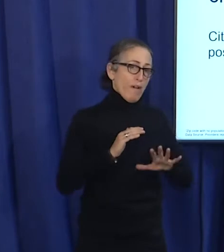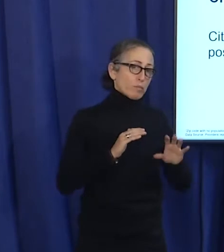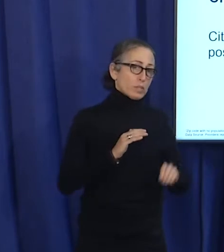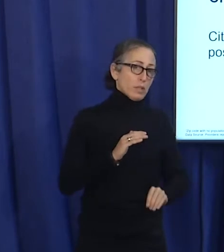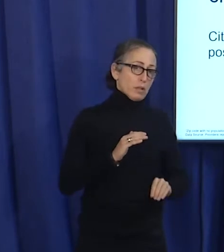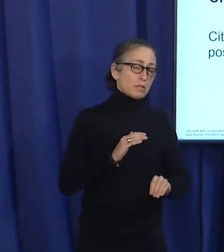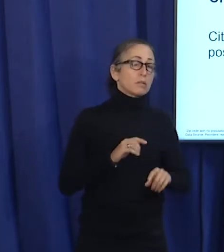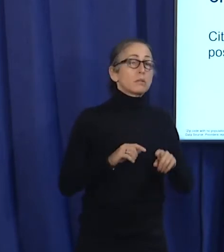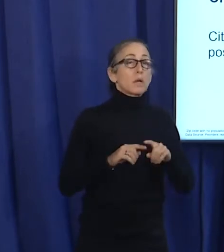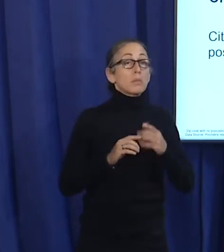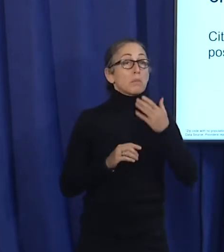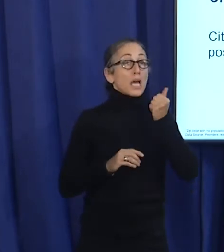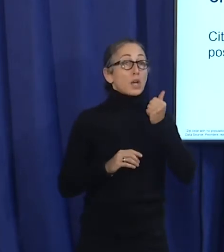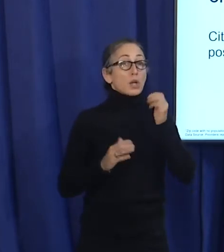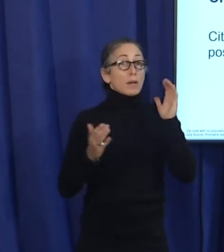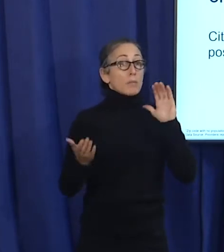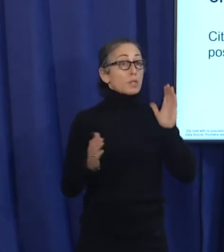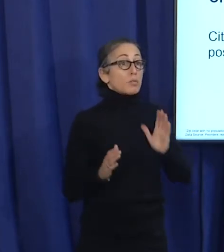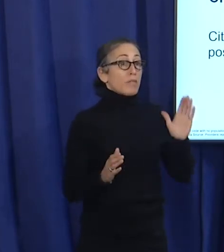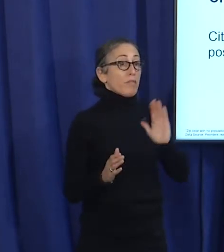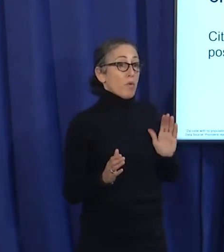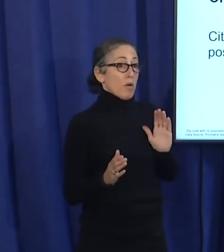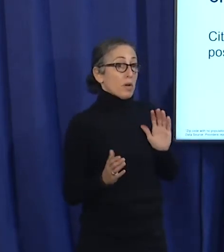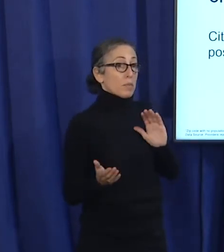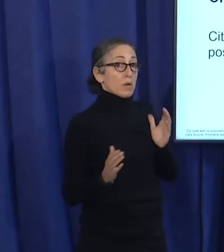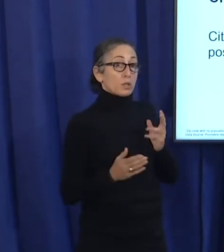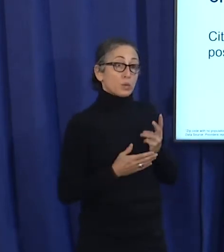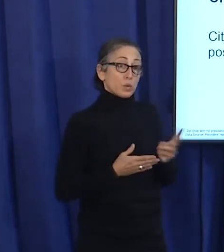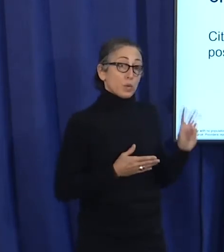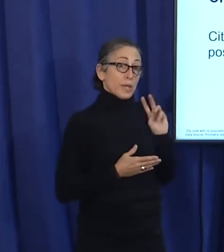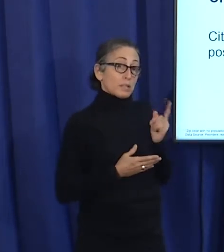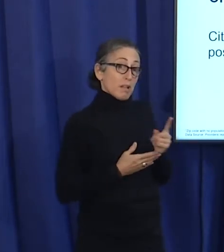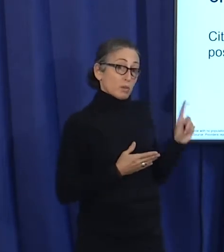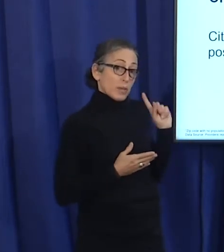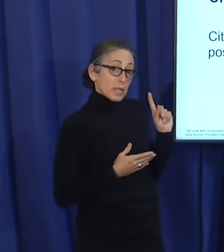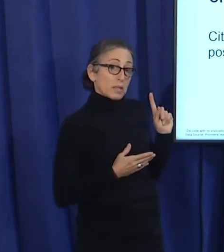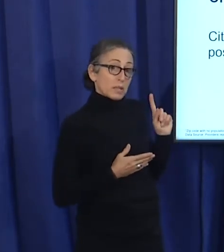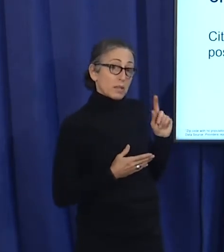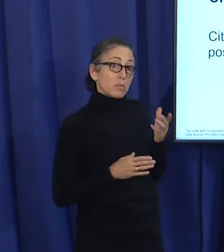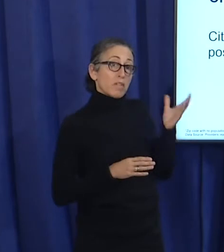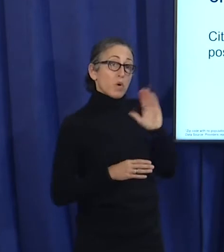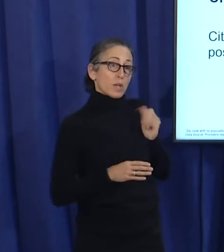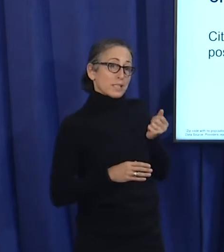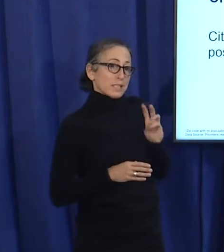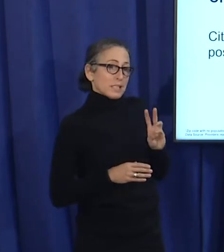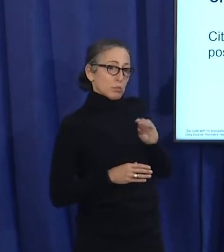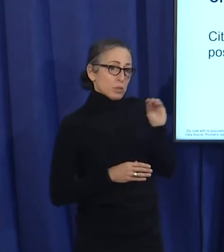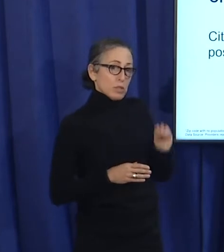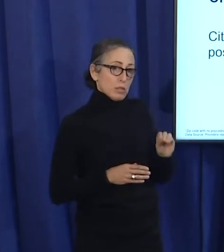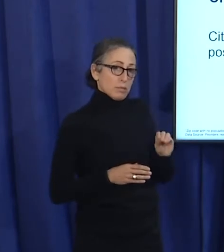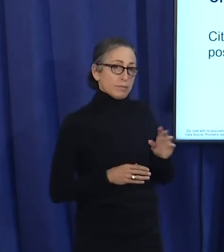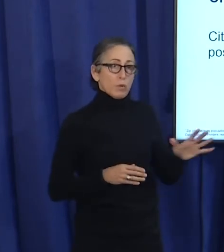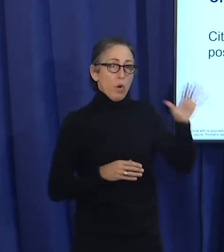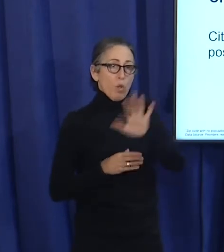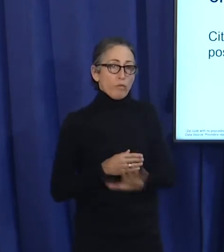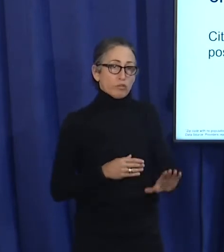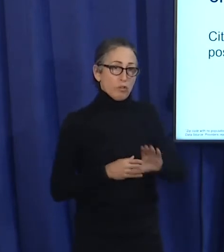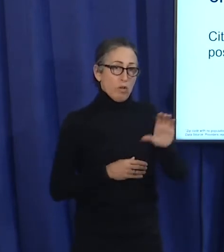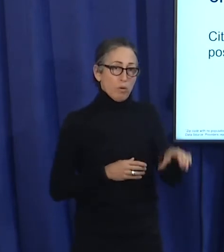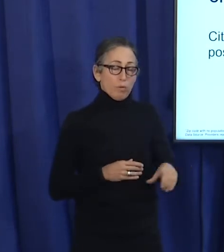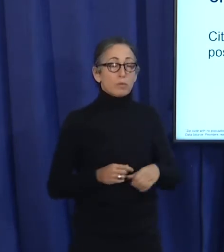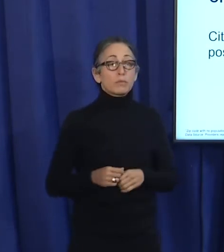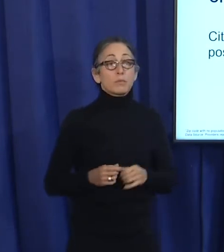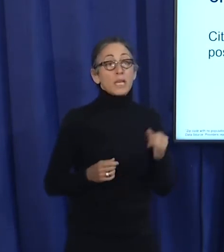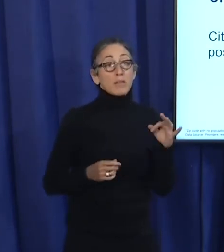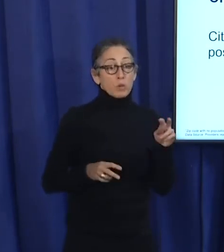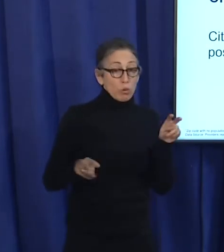it was if we look back over the last week and a half to 2 weeks where we peaked at a 16% positivity across the city. If you look, though,